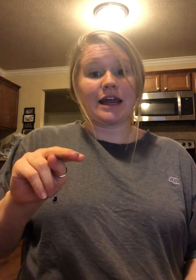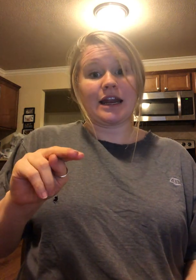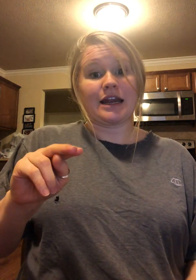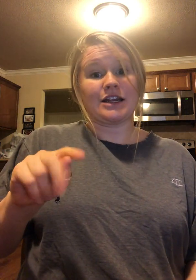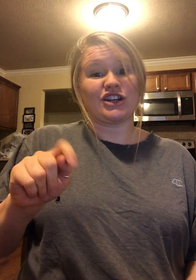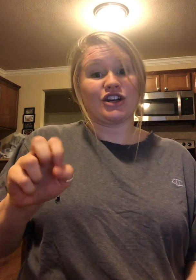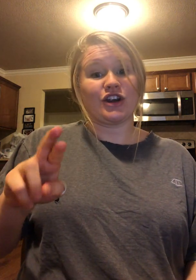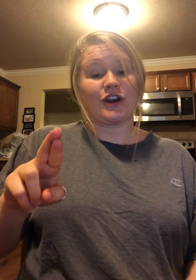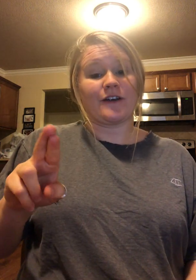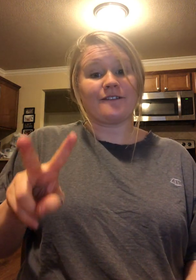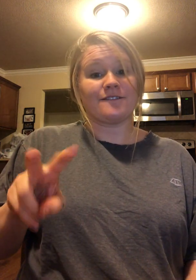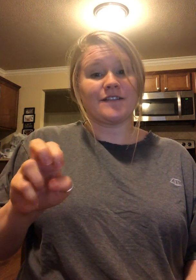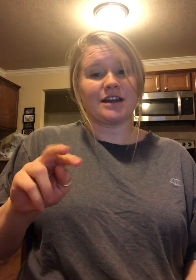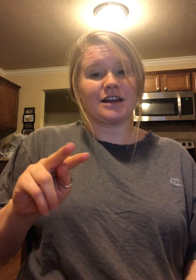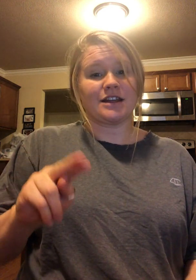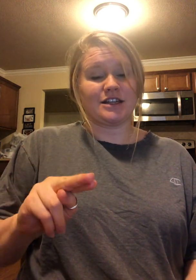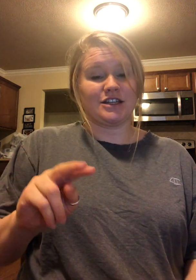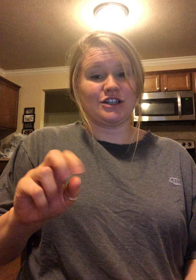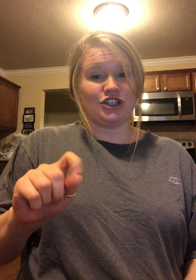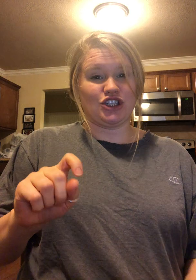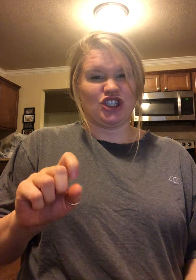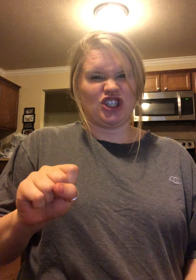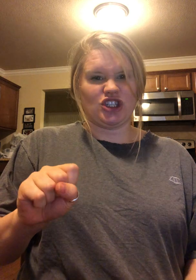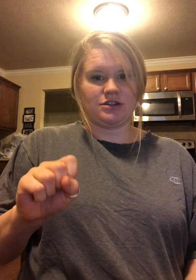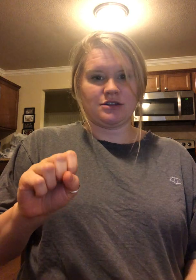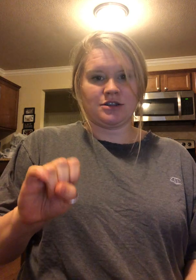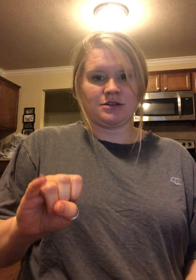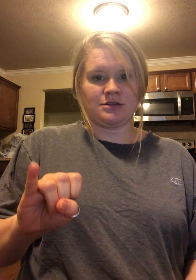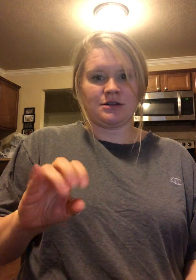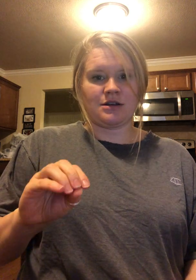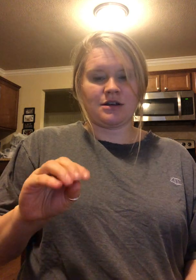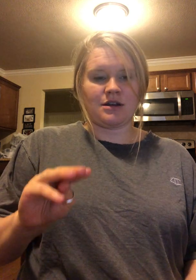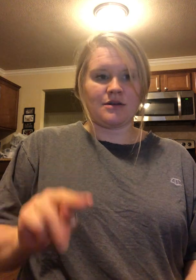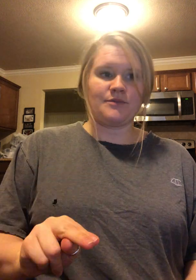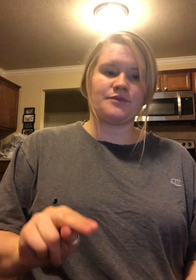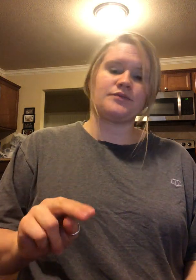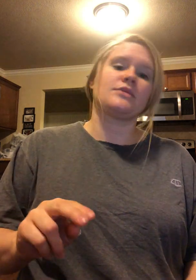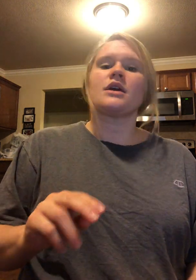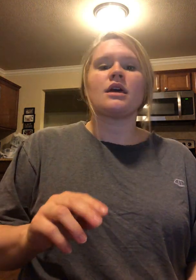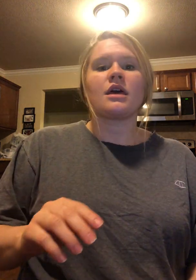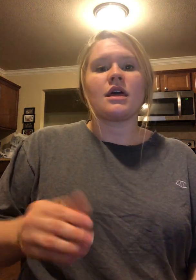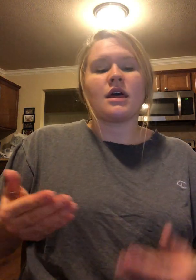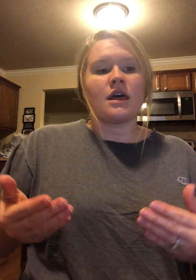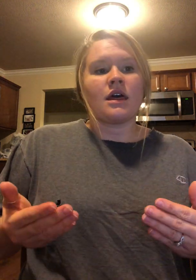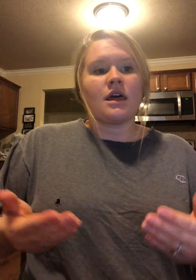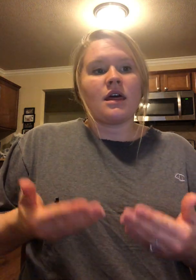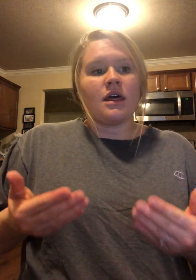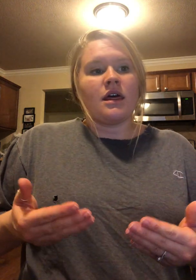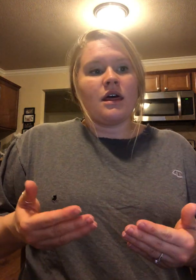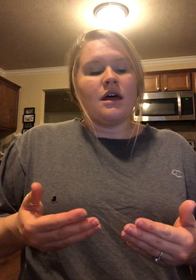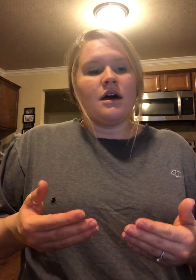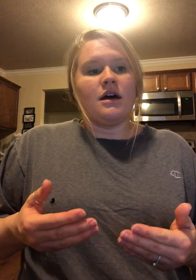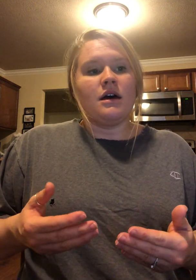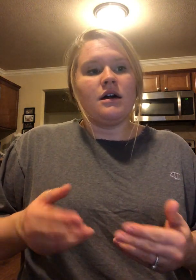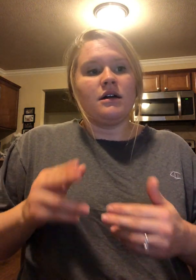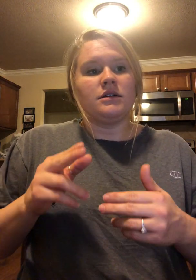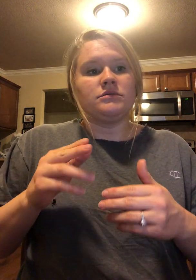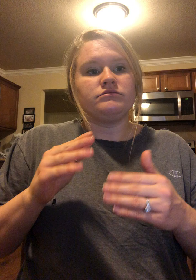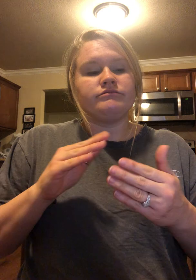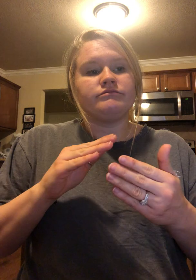program in Tempe makes sure that we challenge kids at every learning level. If a child entering